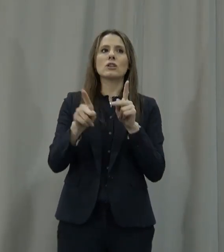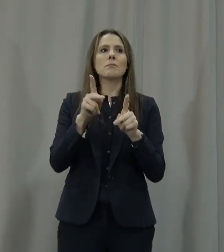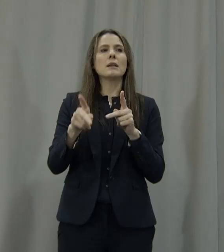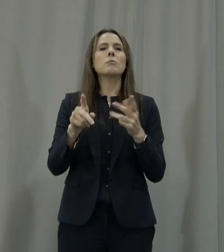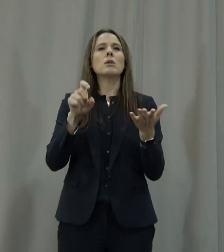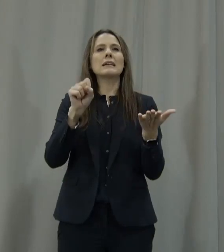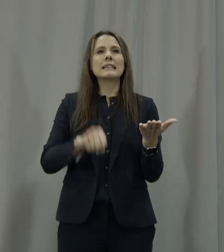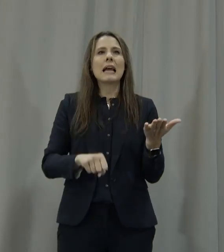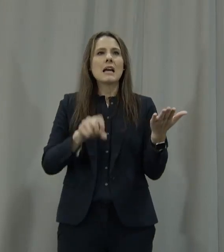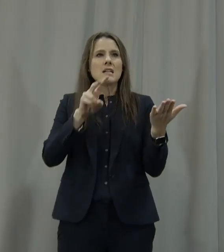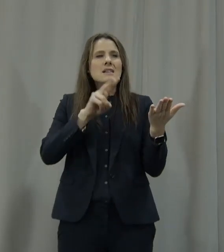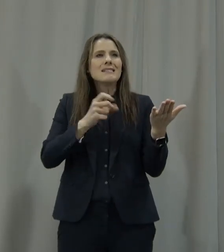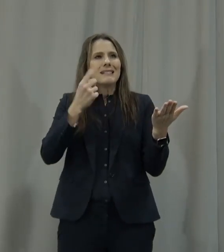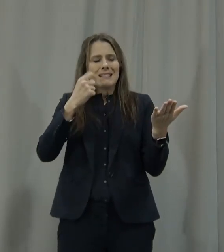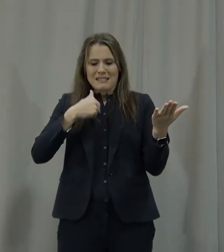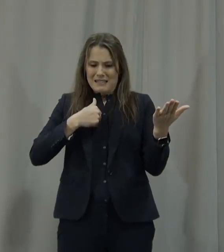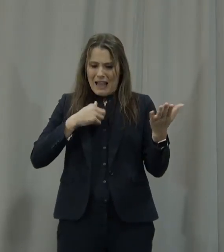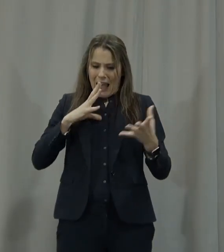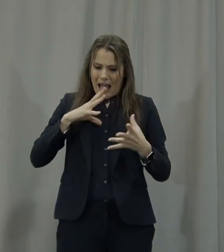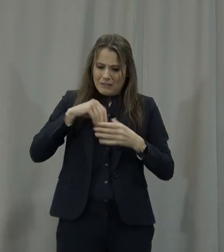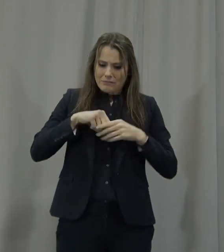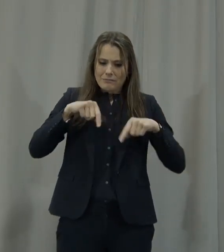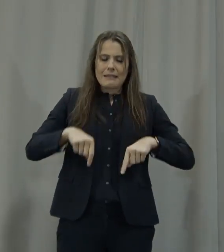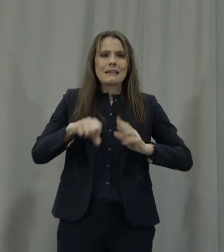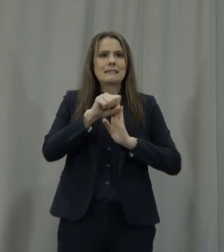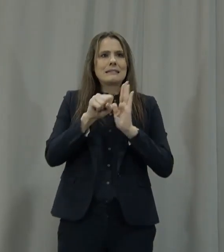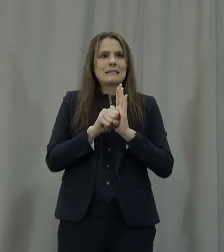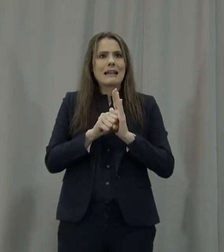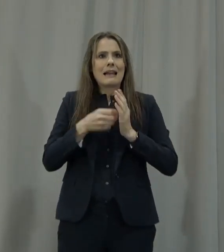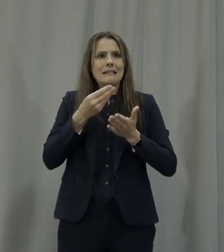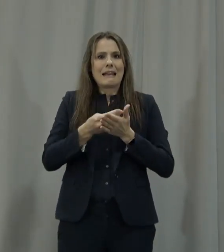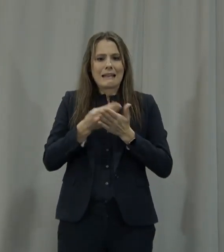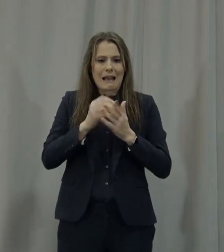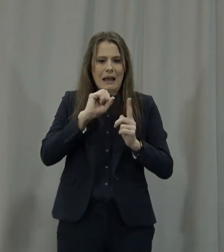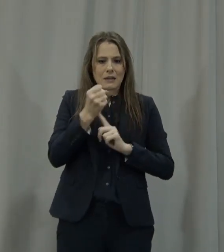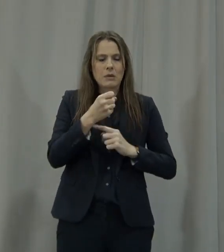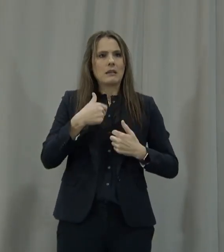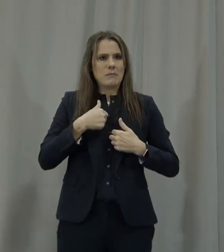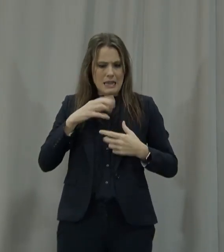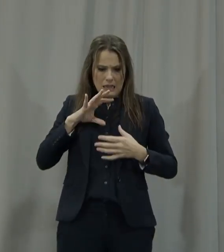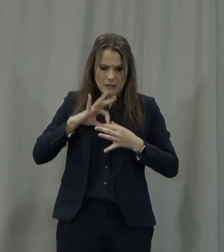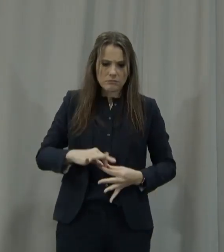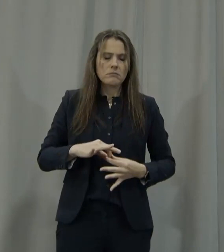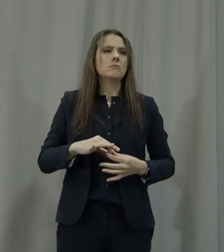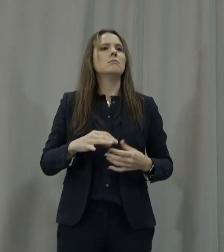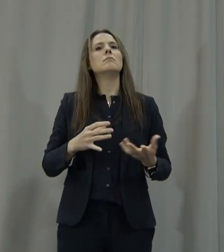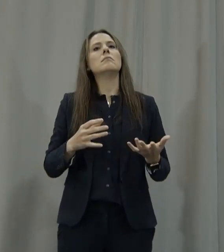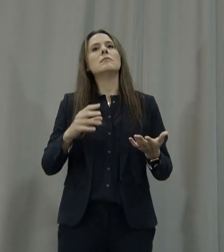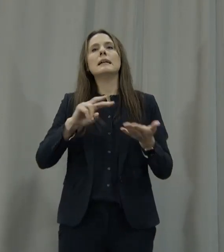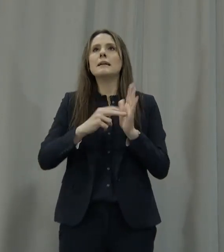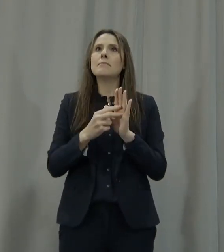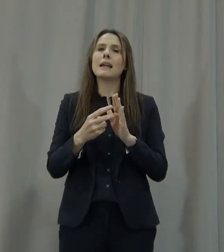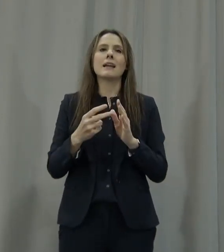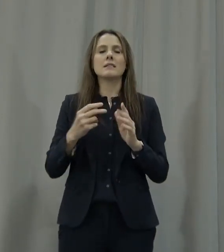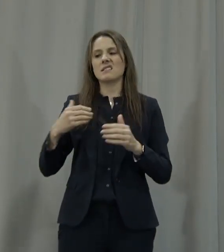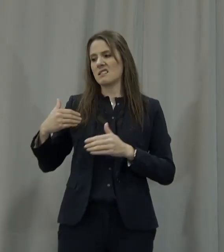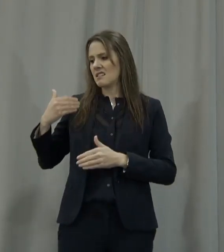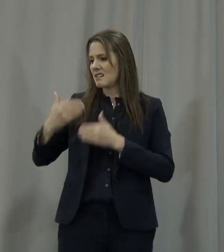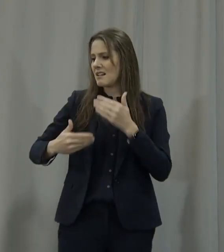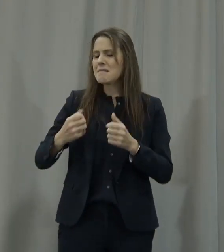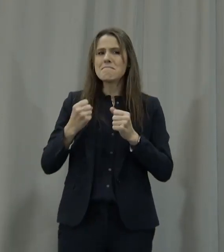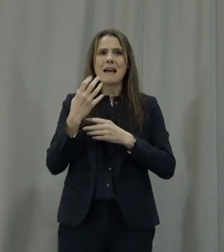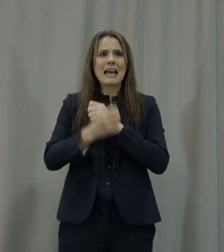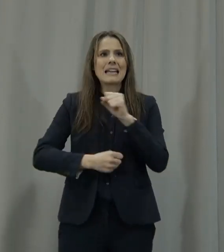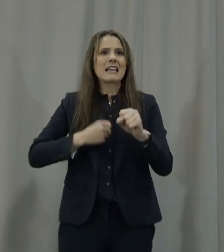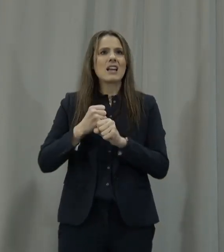see themselves as part of the state's economy. Solutions would involve addressing decades of disinvestment